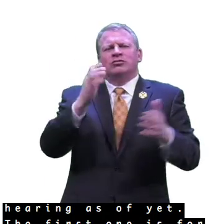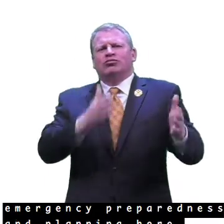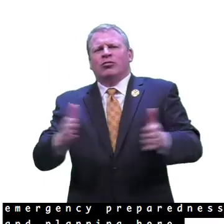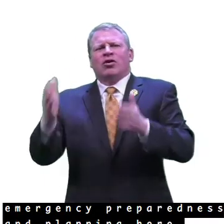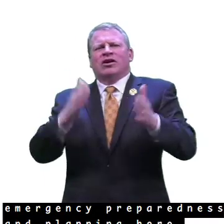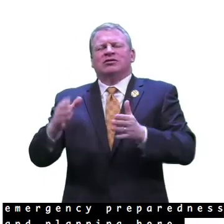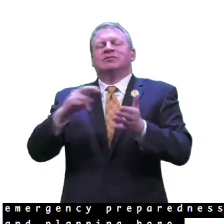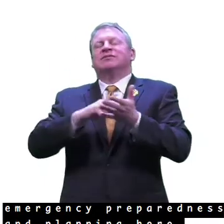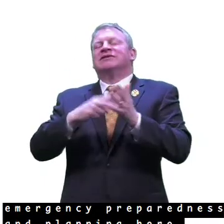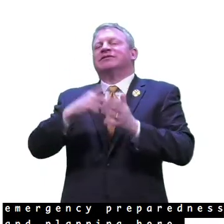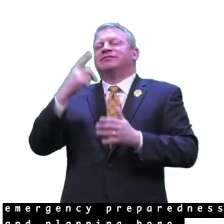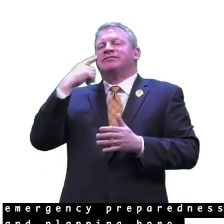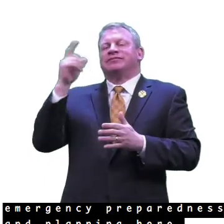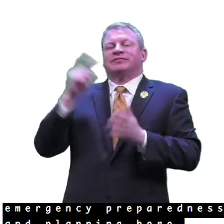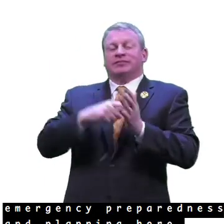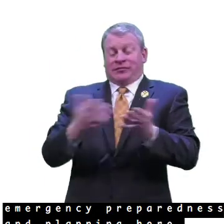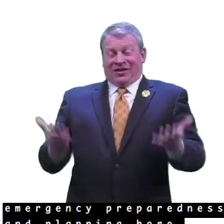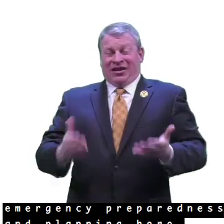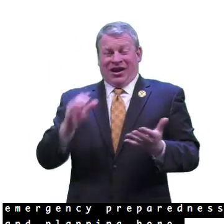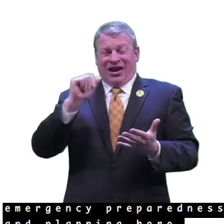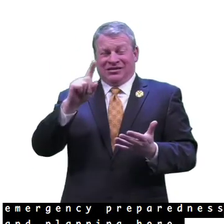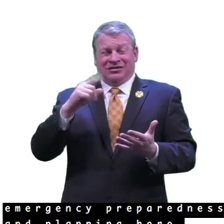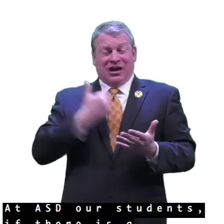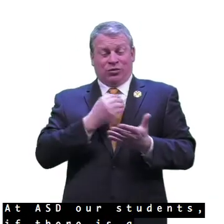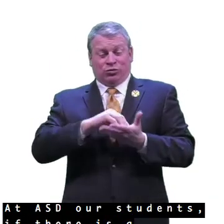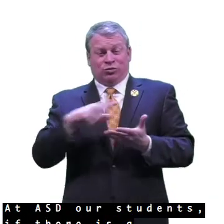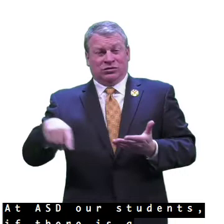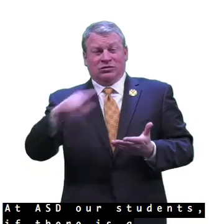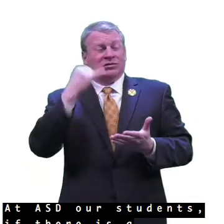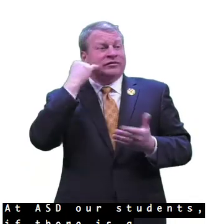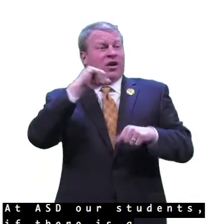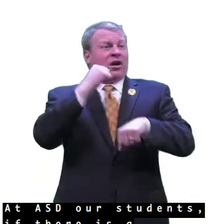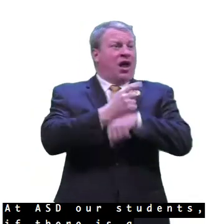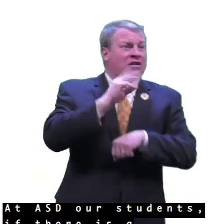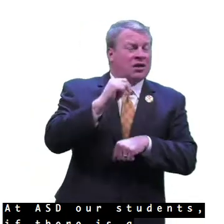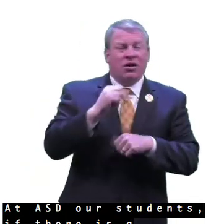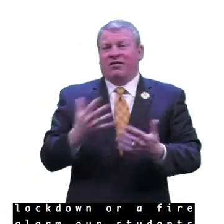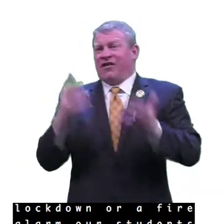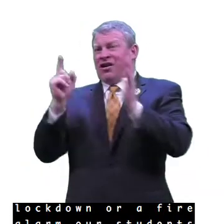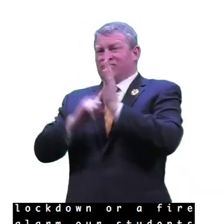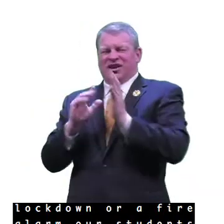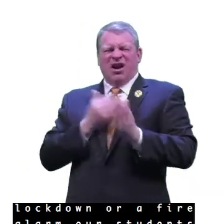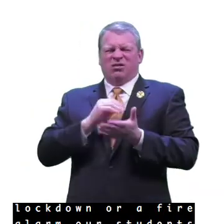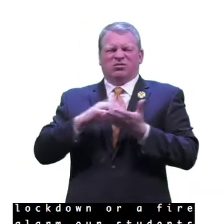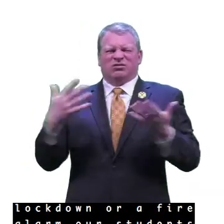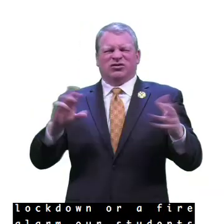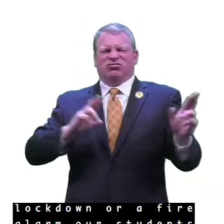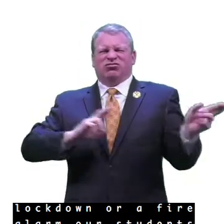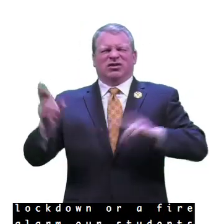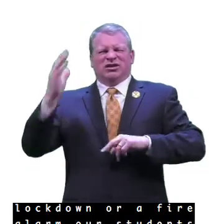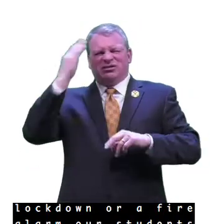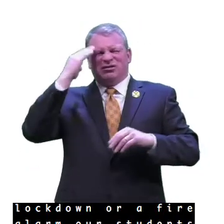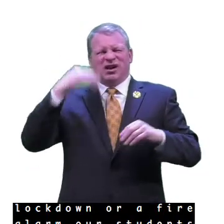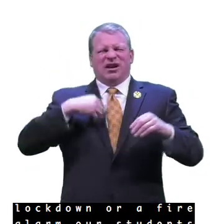for emergency preparedness and planning. Here at ASD, our students, if there is a lockdown or a fire alarm, our students